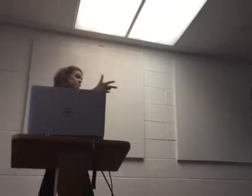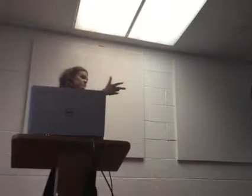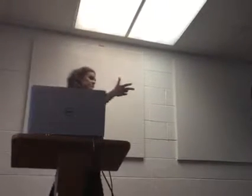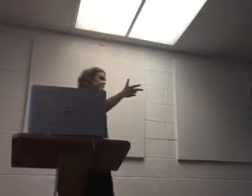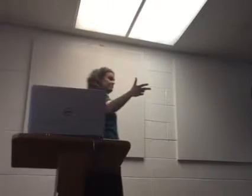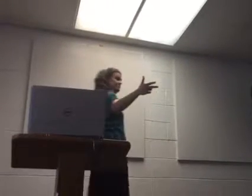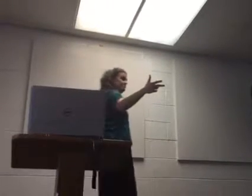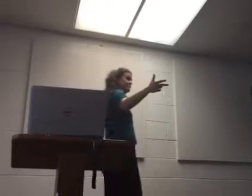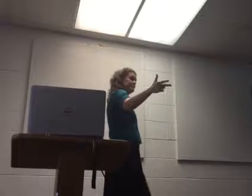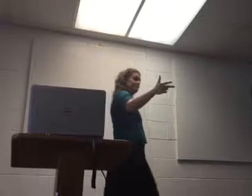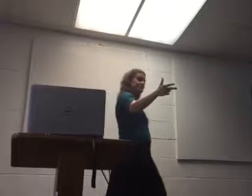A third?